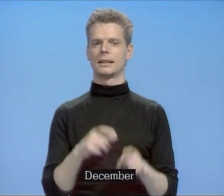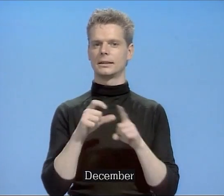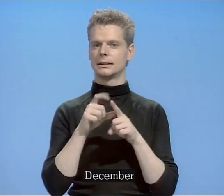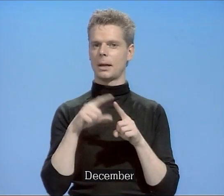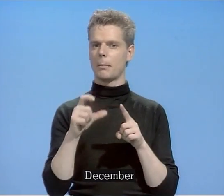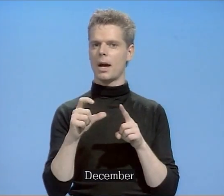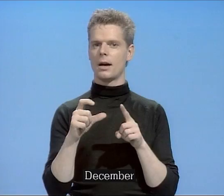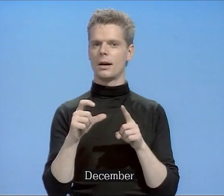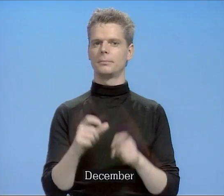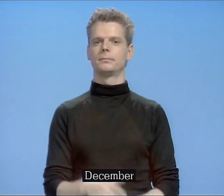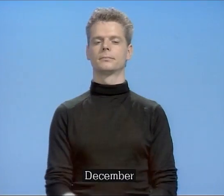December.